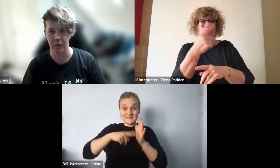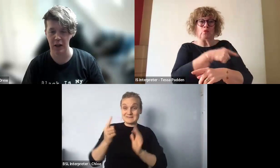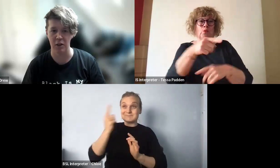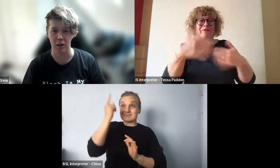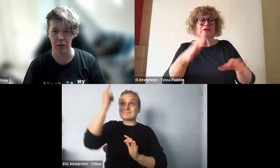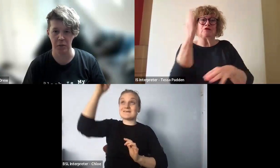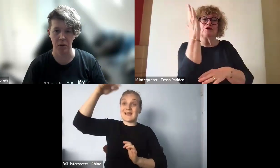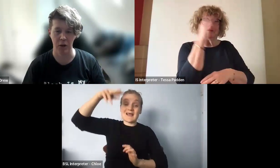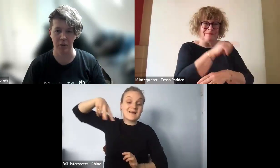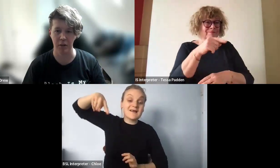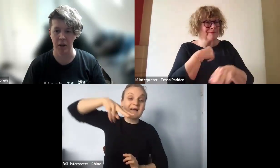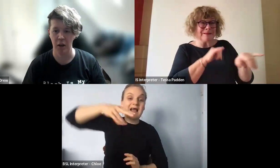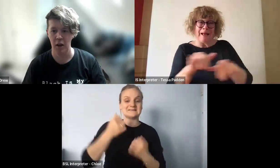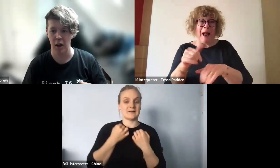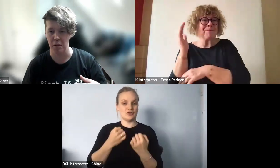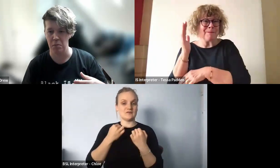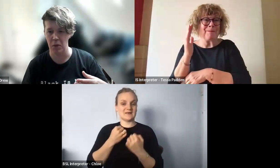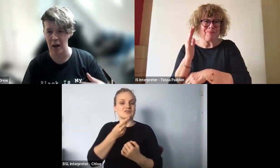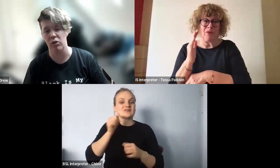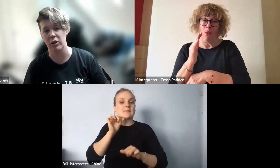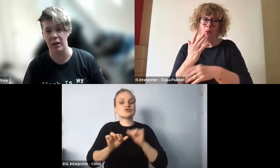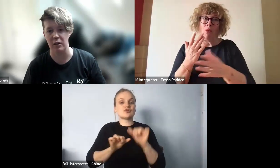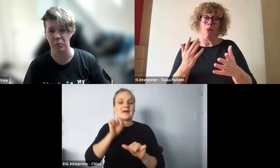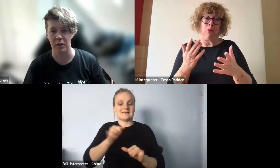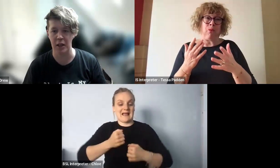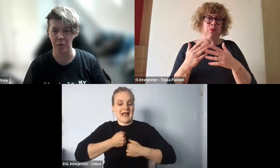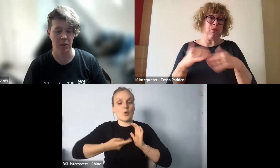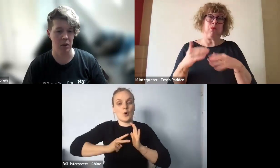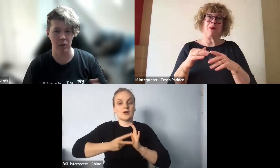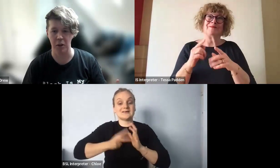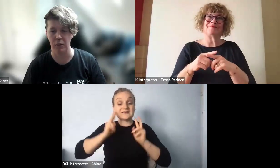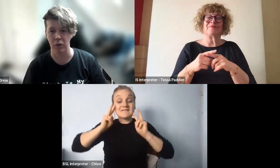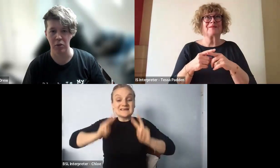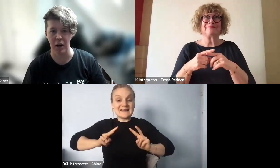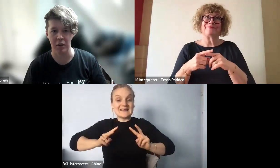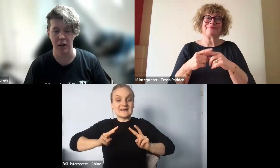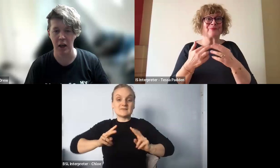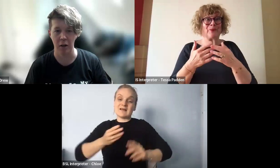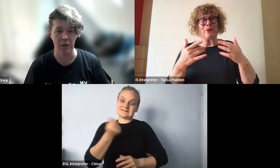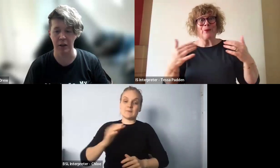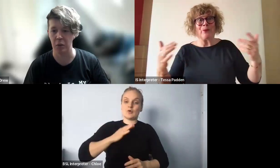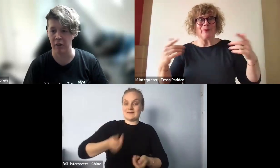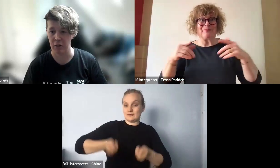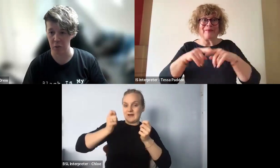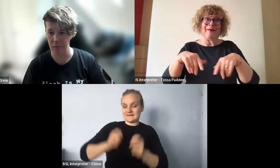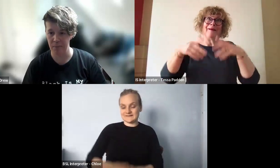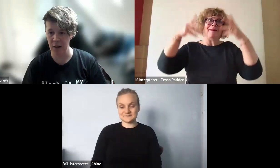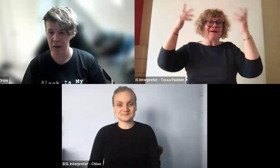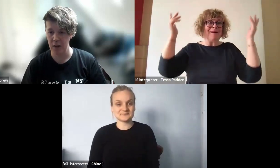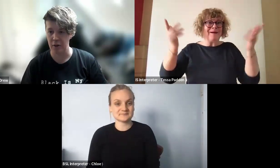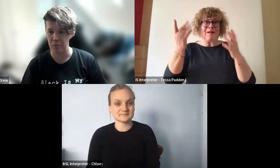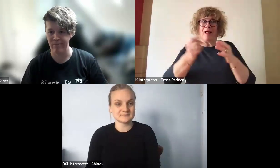the justifications of some of the trends that our organization have been seeing, but some of you have already raised and are no doubt aware of as